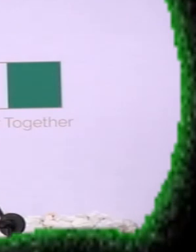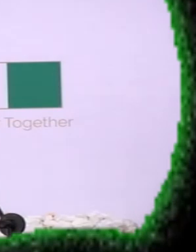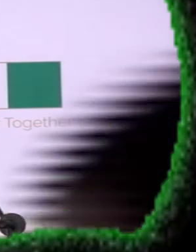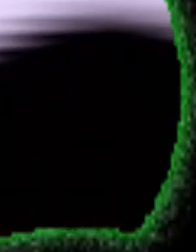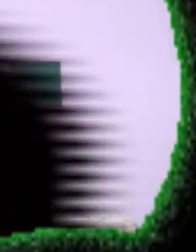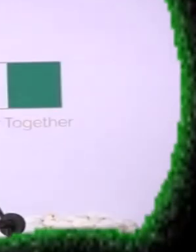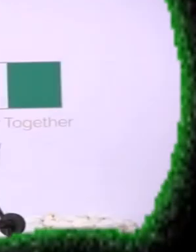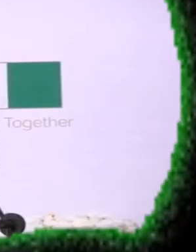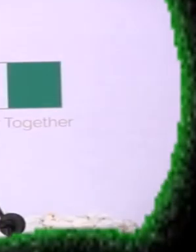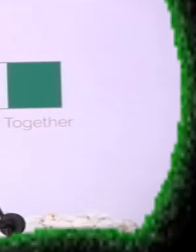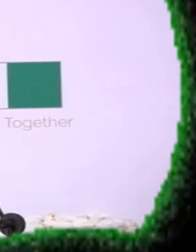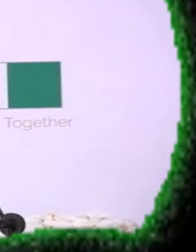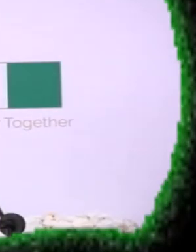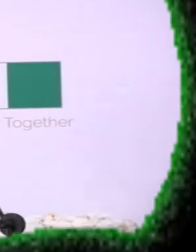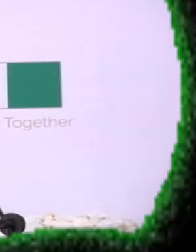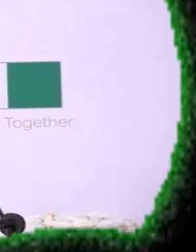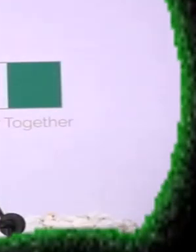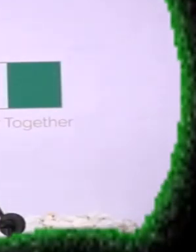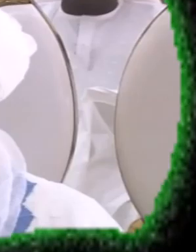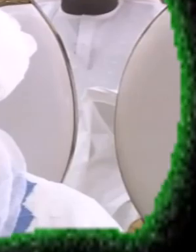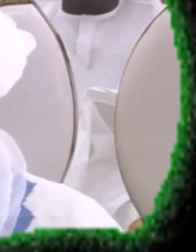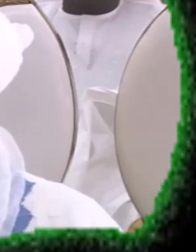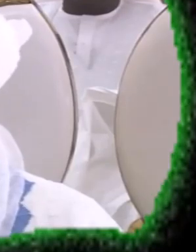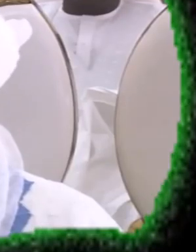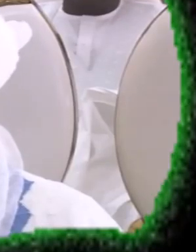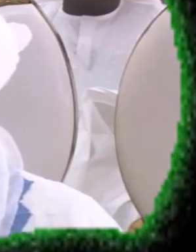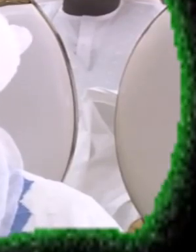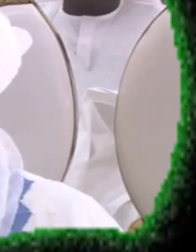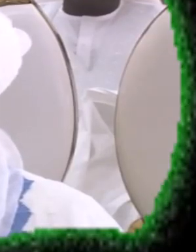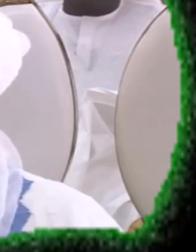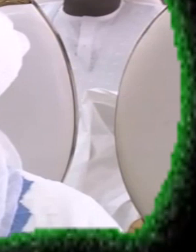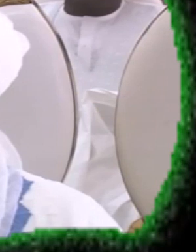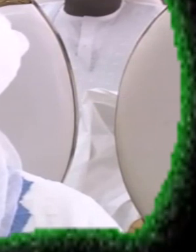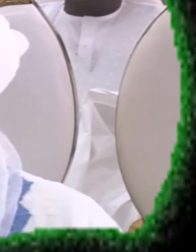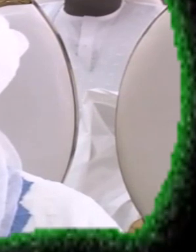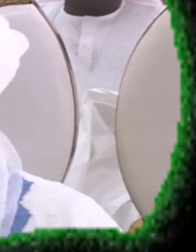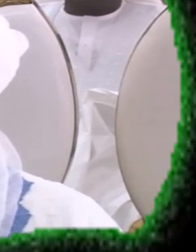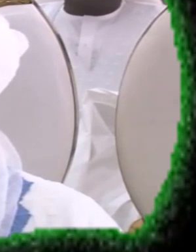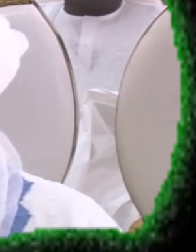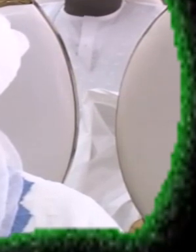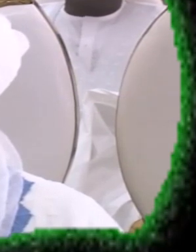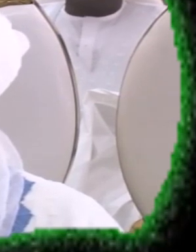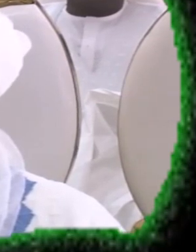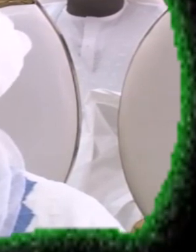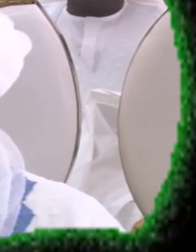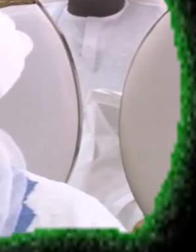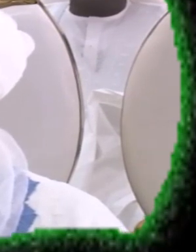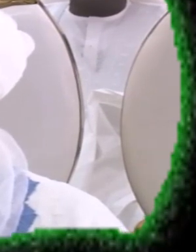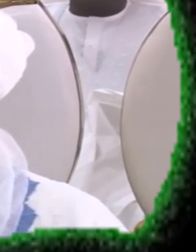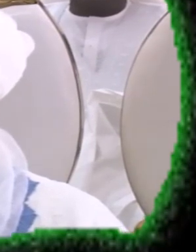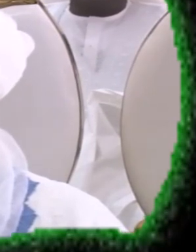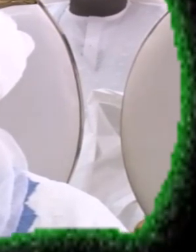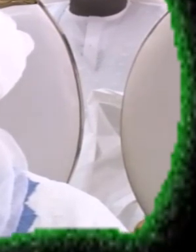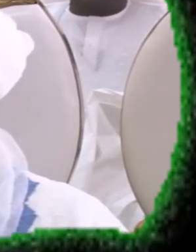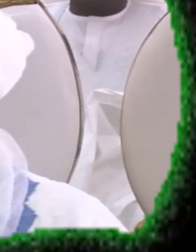here, we are leaders, not because of our intellect. Professor Galadanchi is a professor